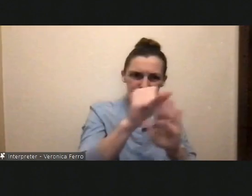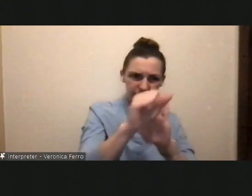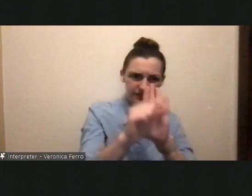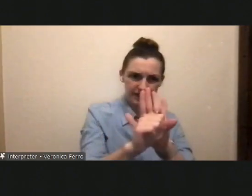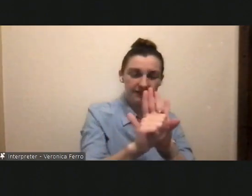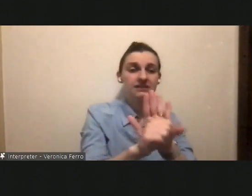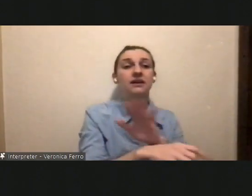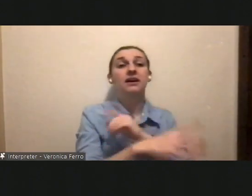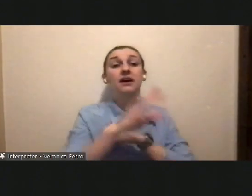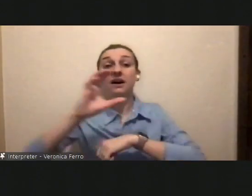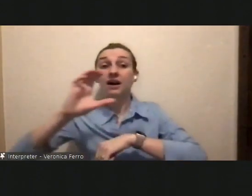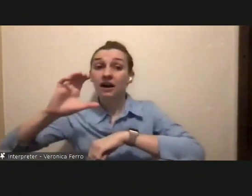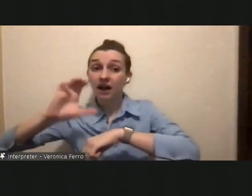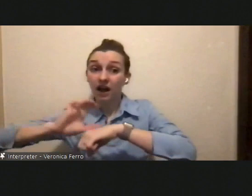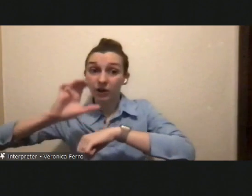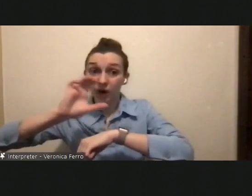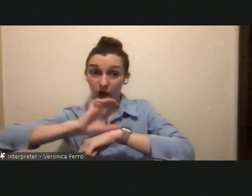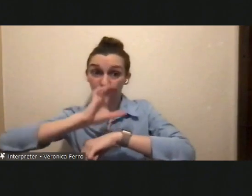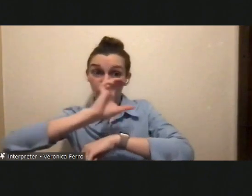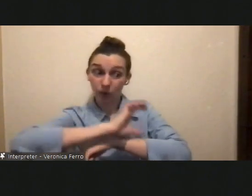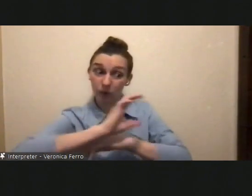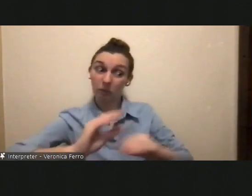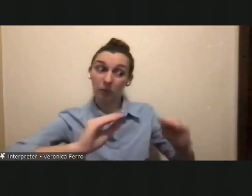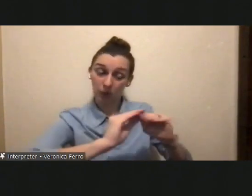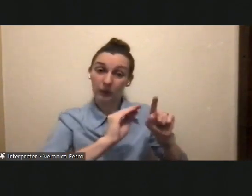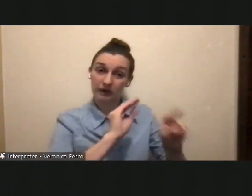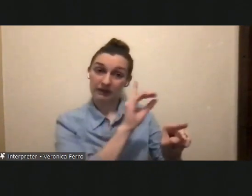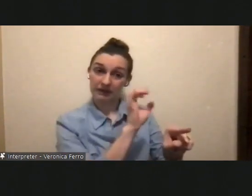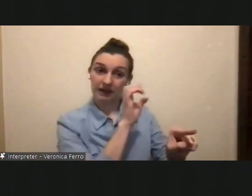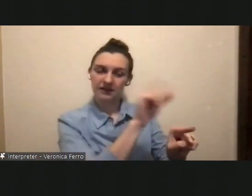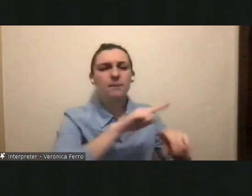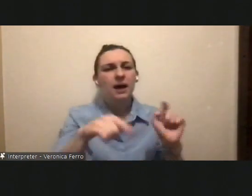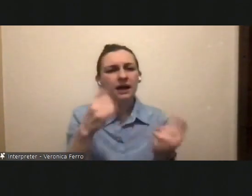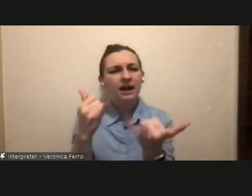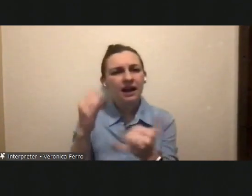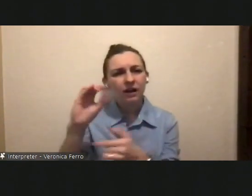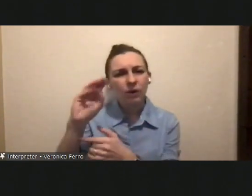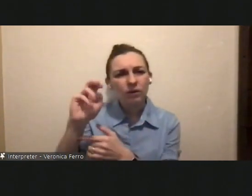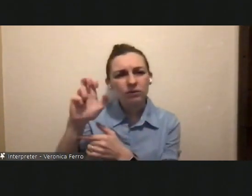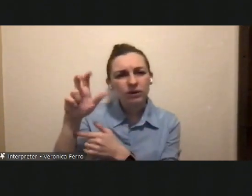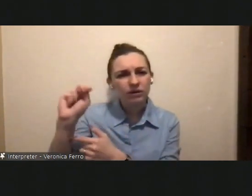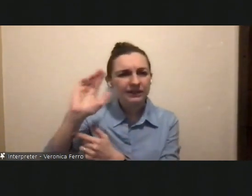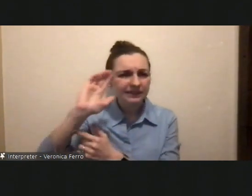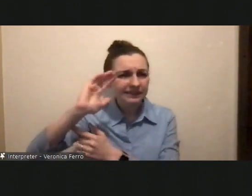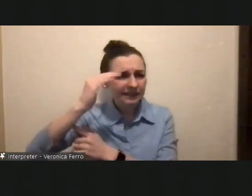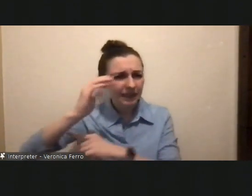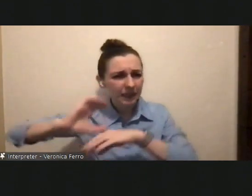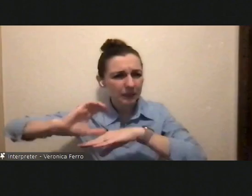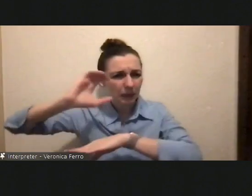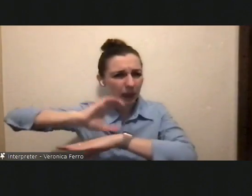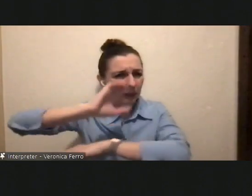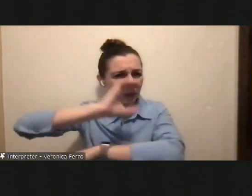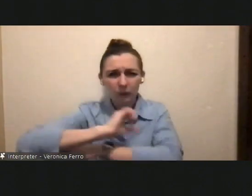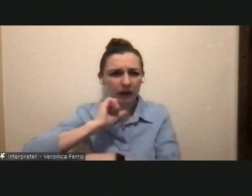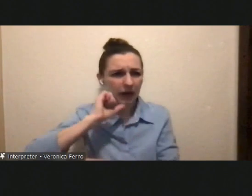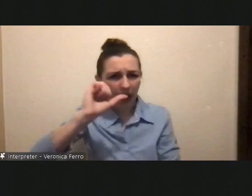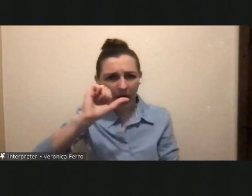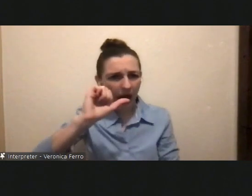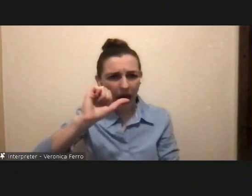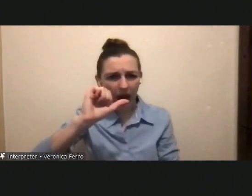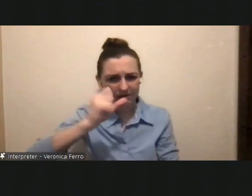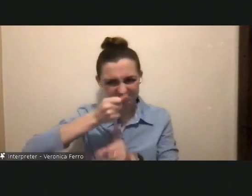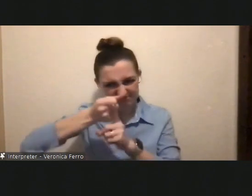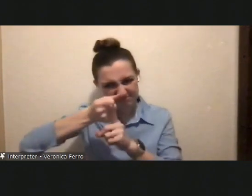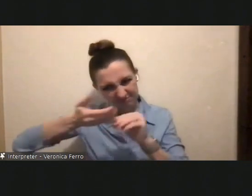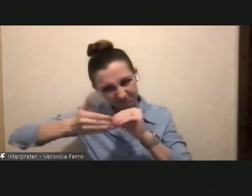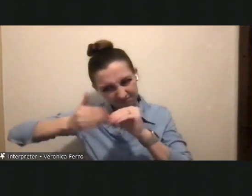state, and we are seeing probably a gradual increasing in that number of cases, we are not a state right now that is seeing